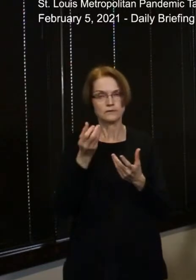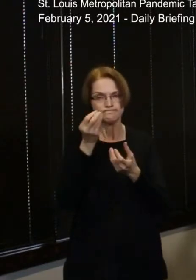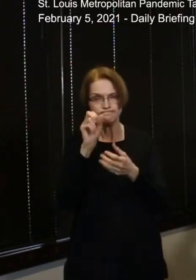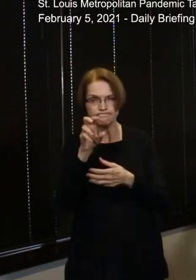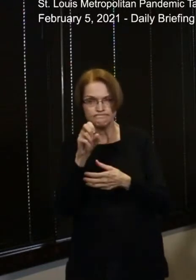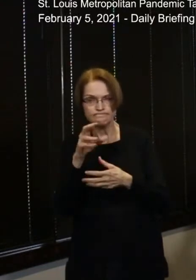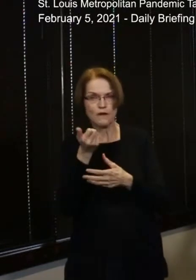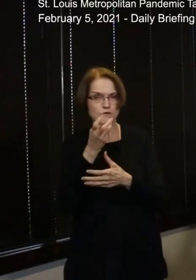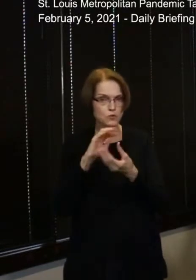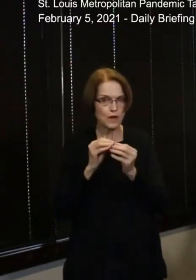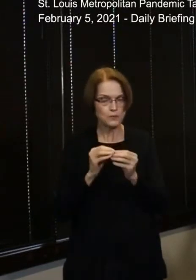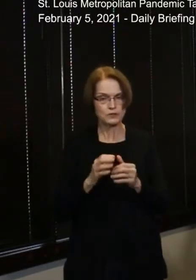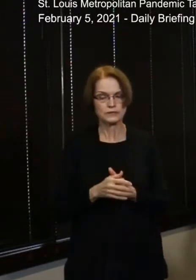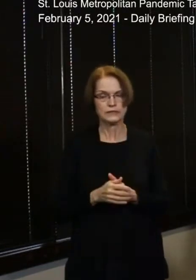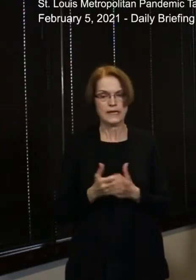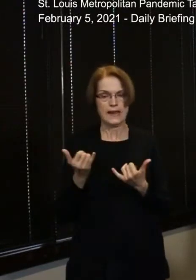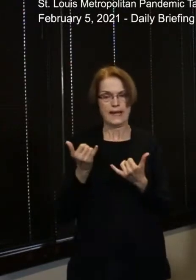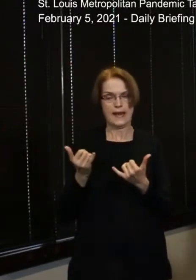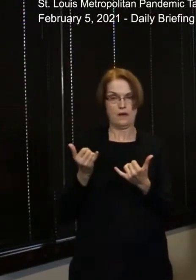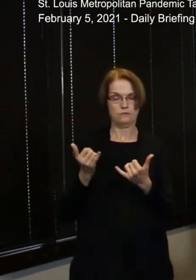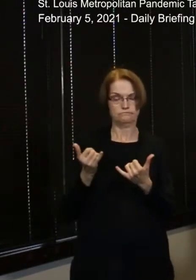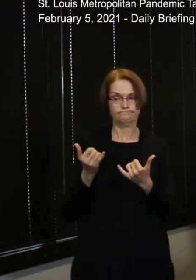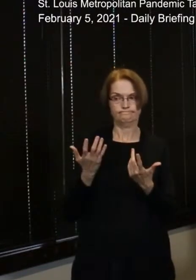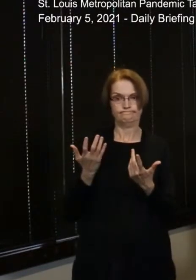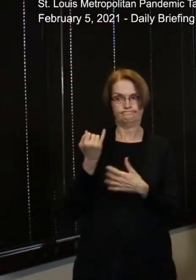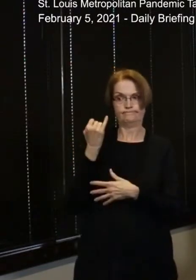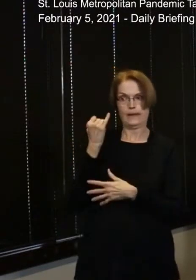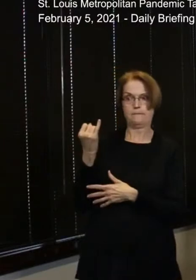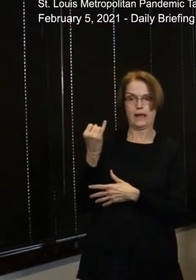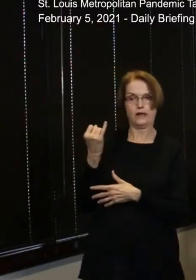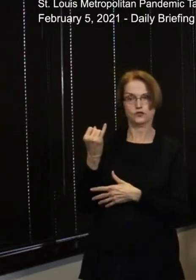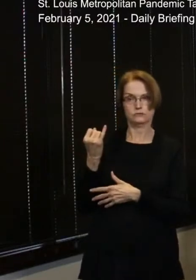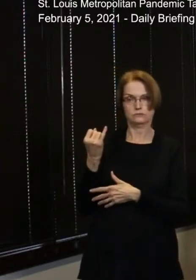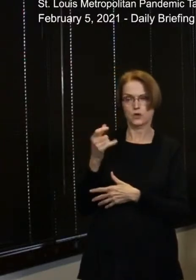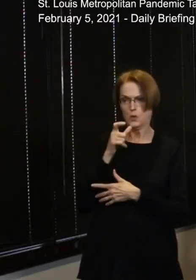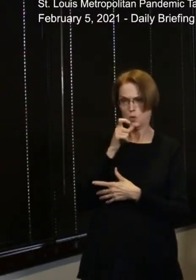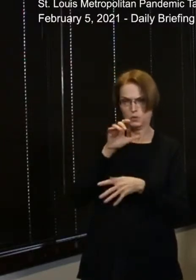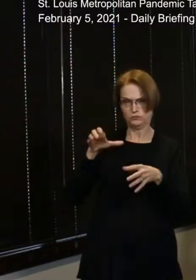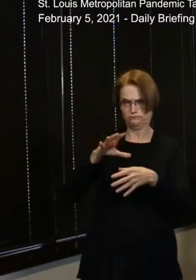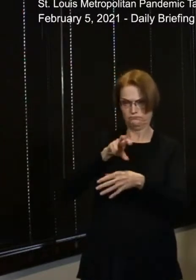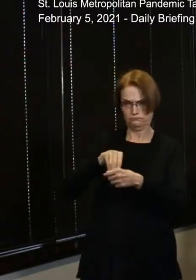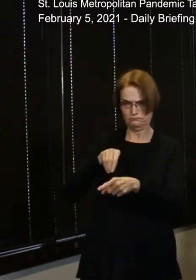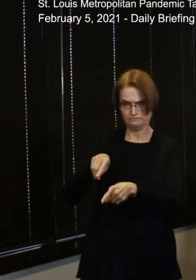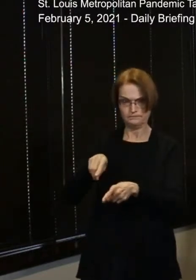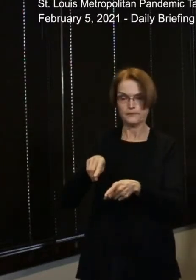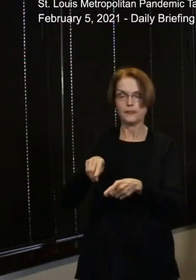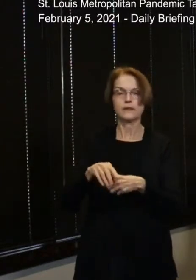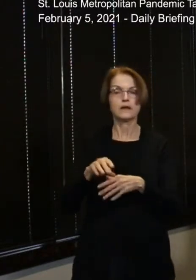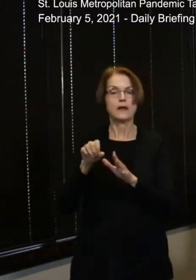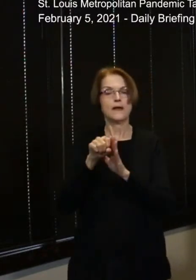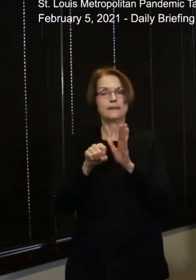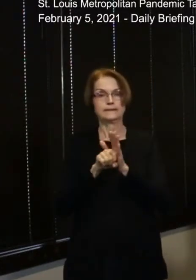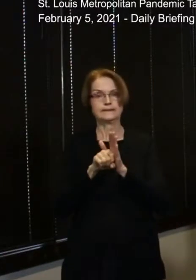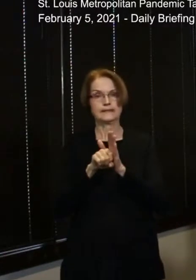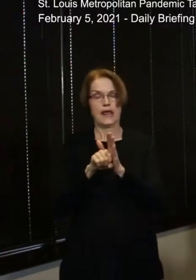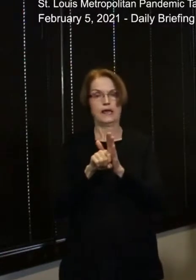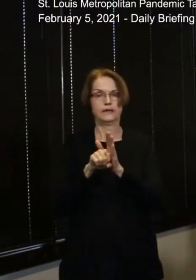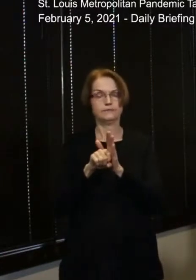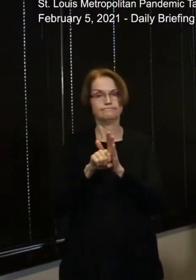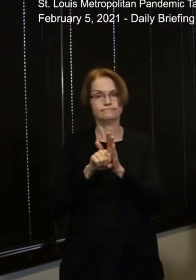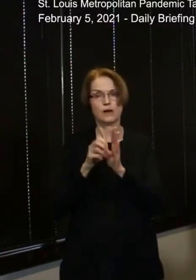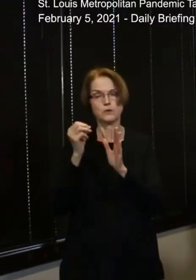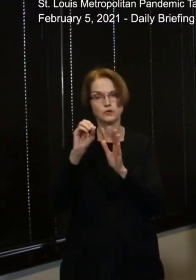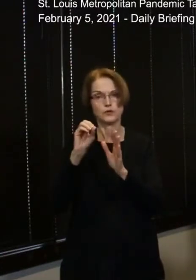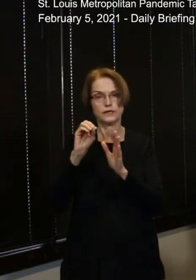And so this is what we're looking at when we're talking about these populations. So the state picture on